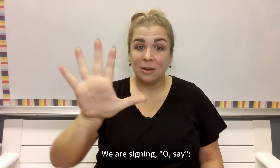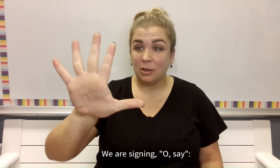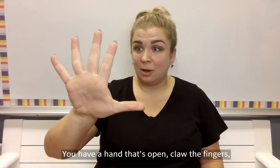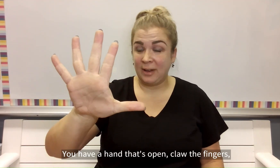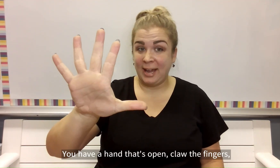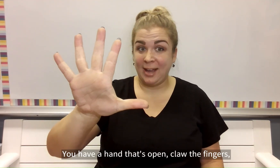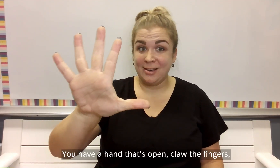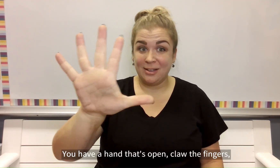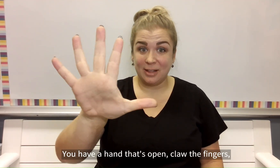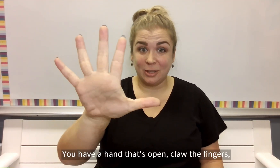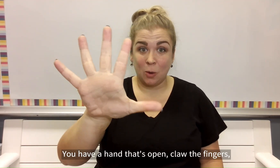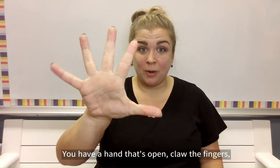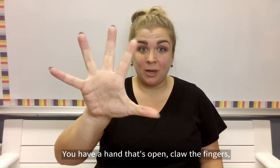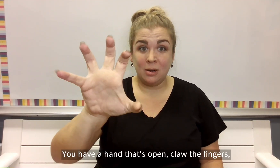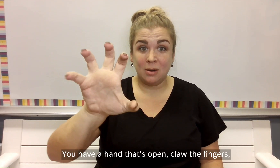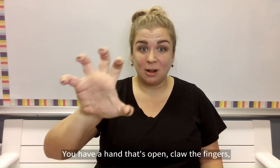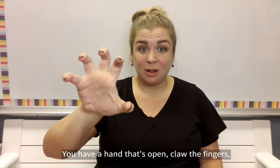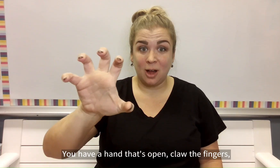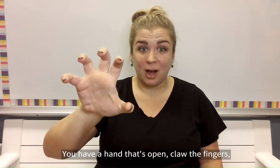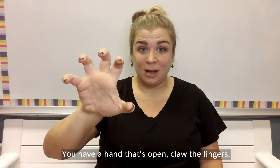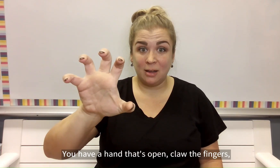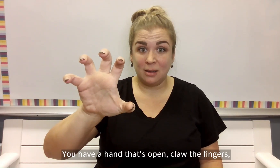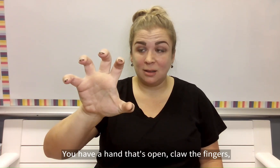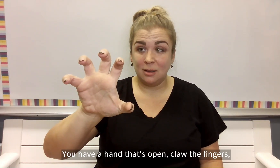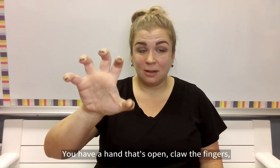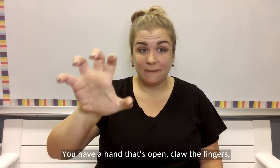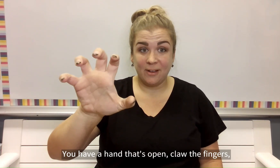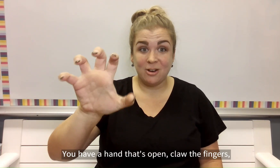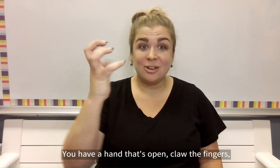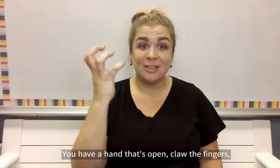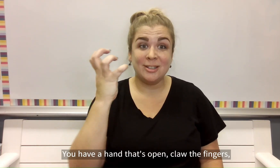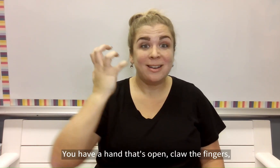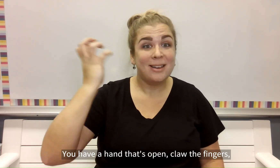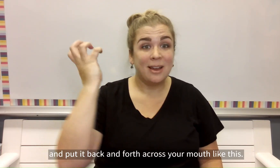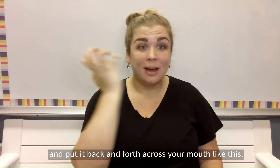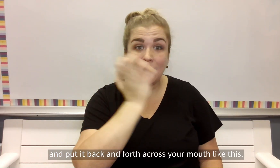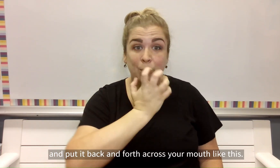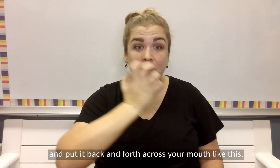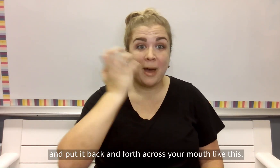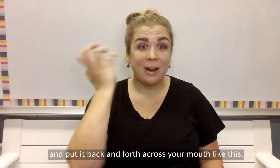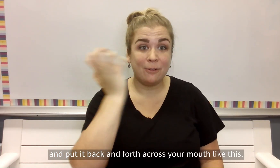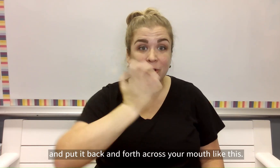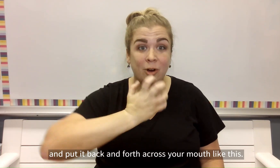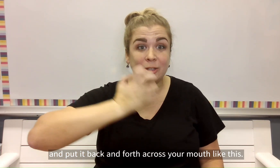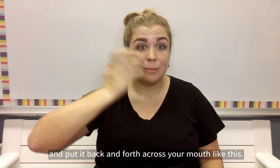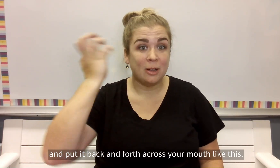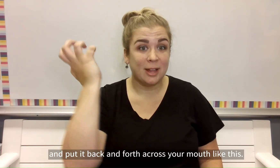You have a hand that's open, claw the fingers, and put it back and forth across your mouth like